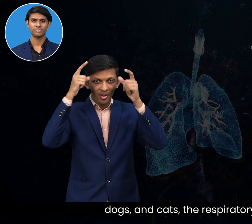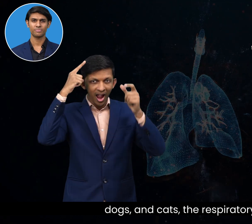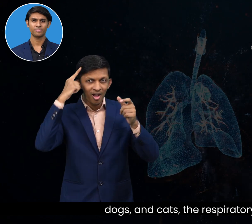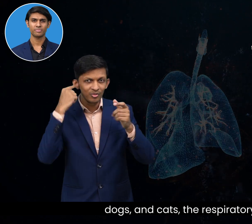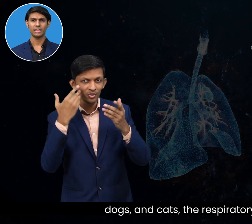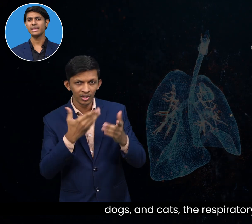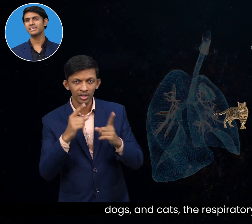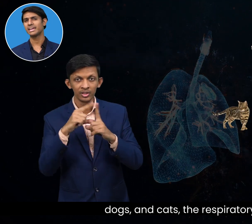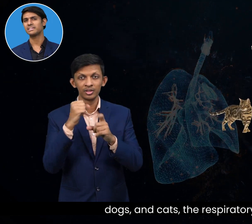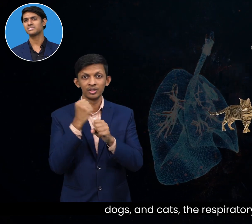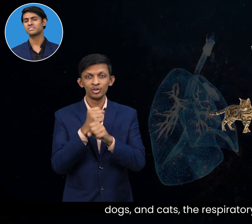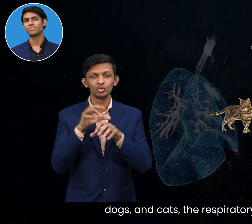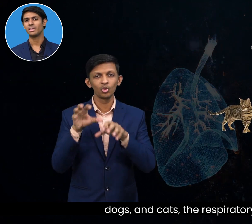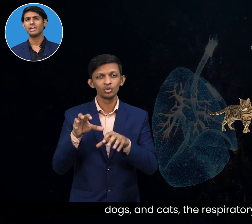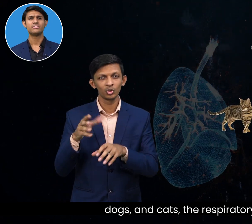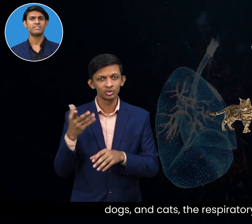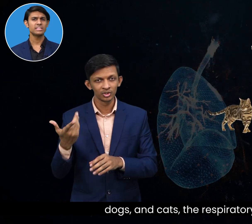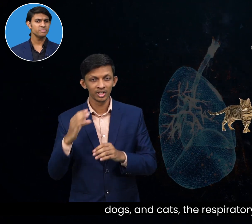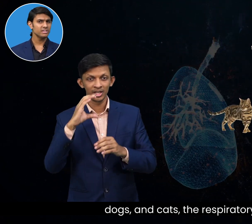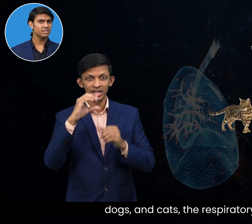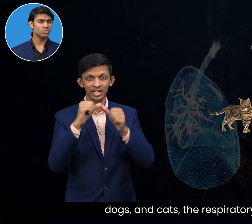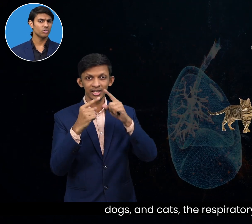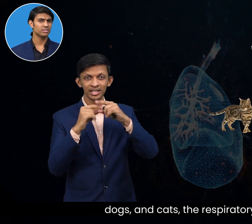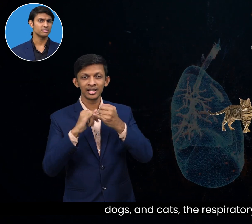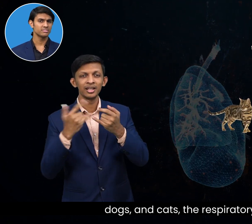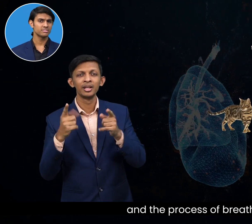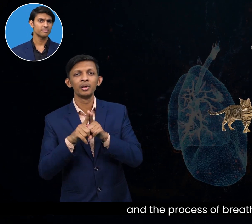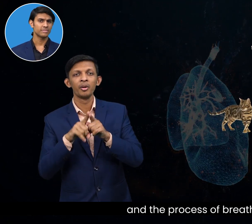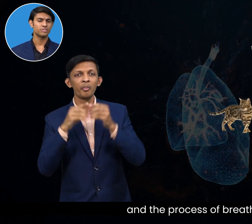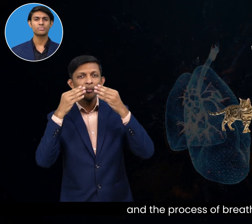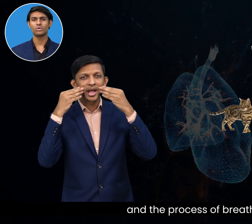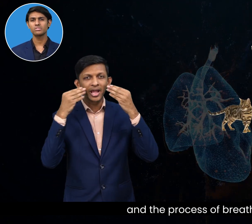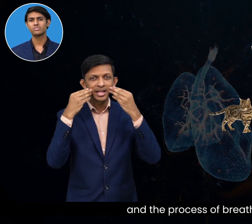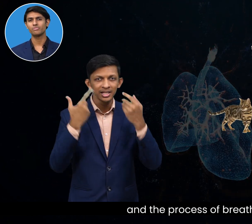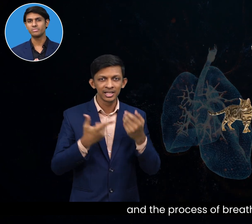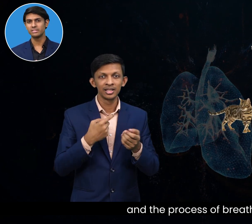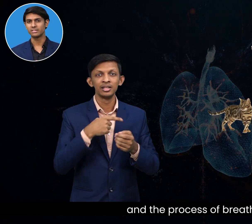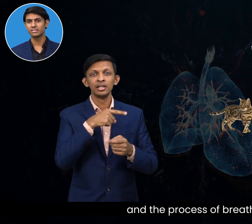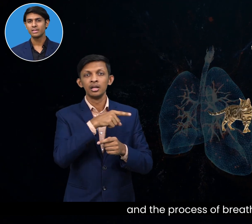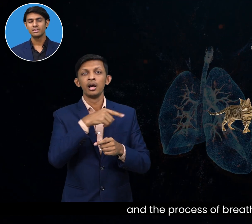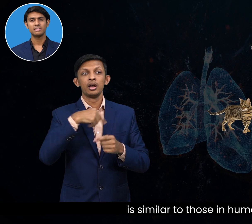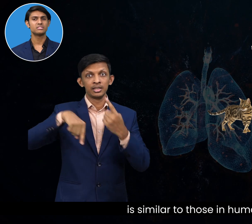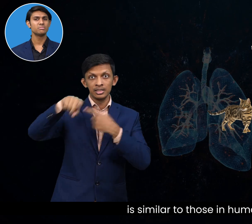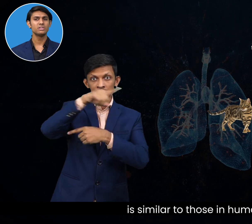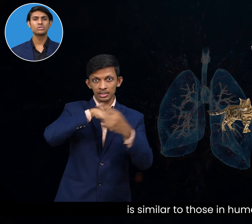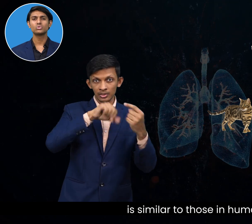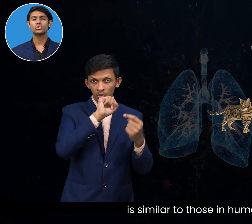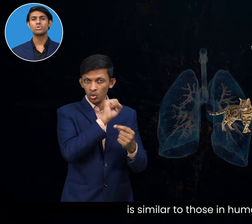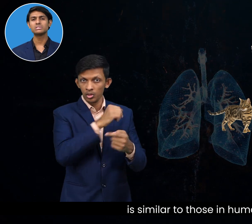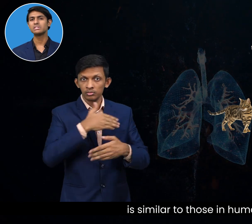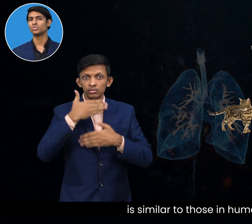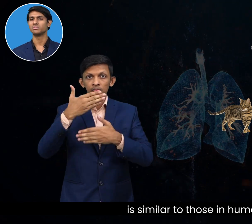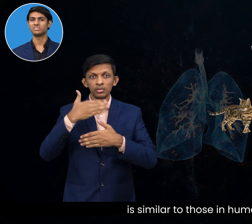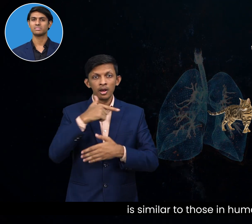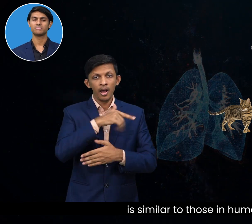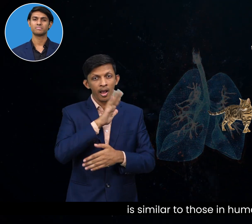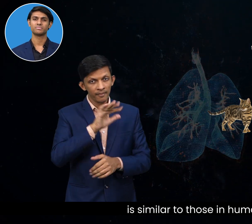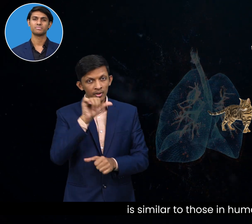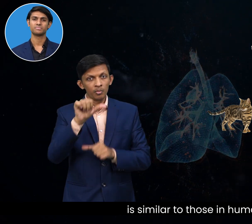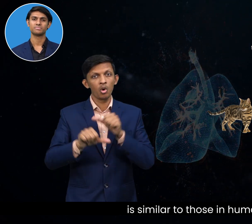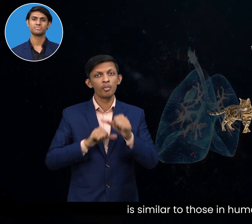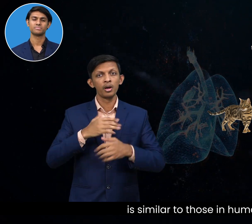dogs, and cats, the respiratory organs and the process of breathing is similar to those in